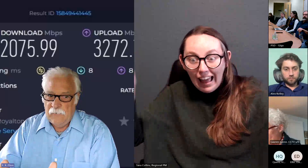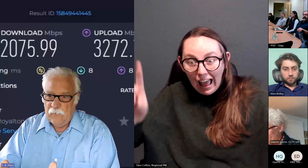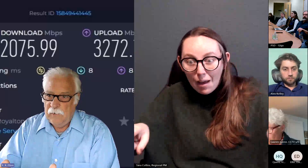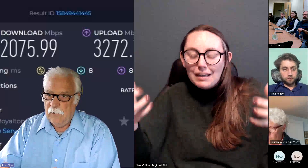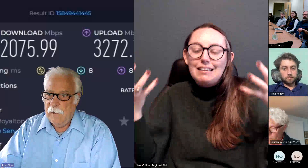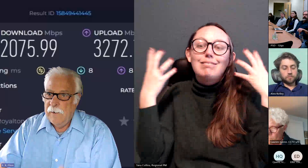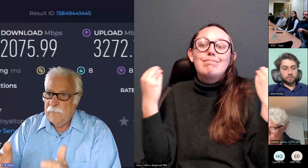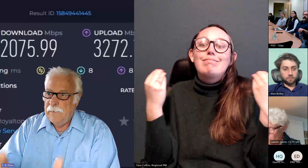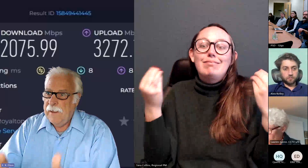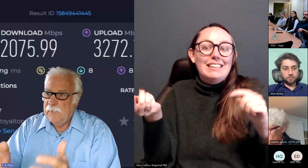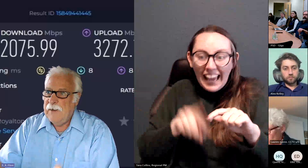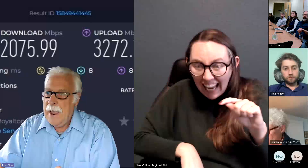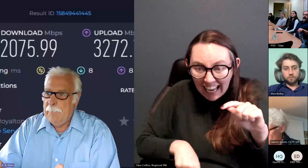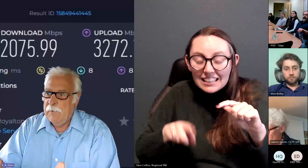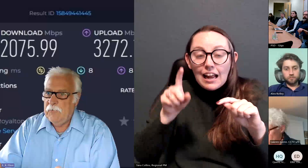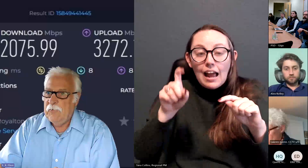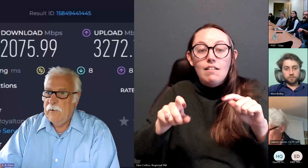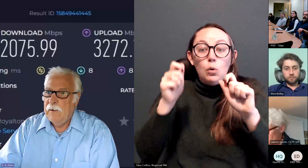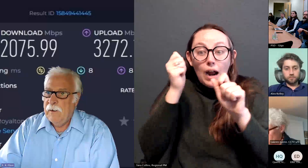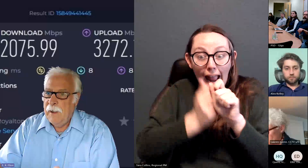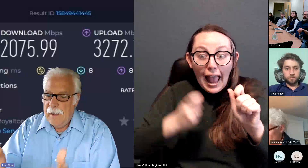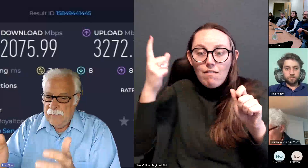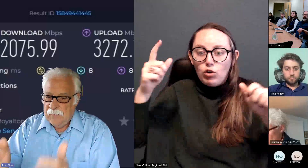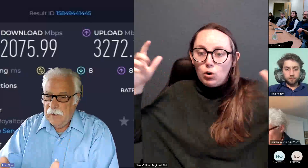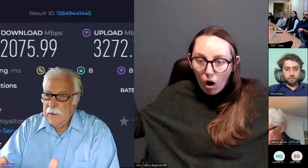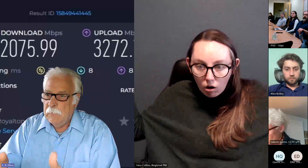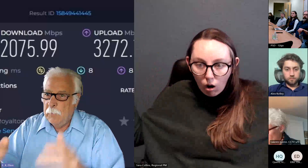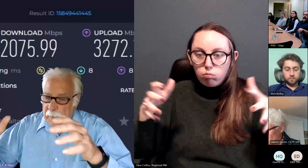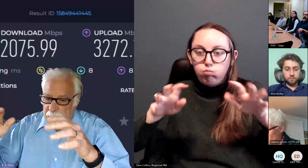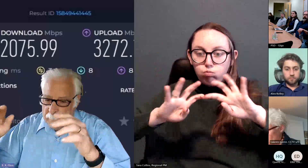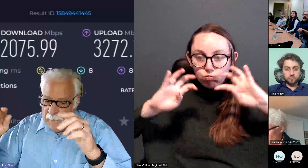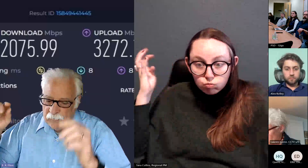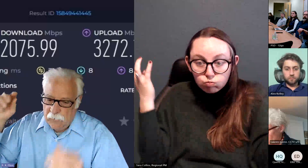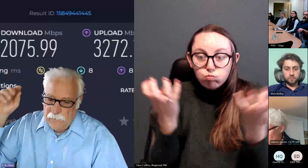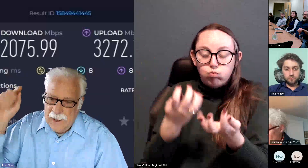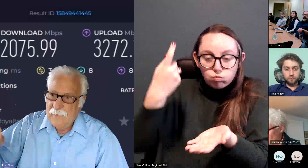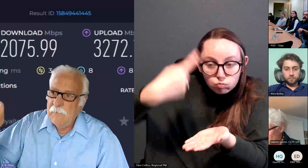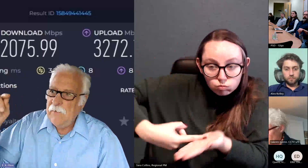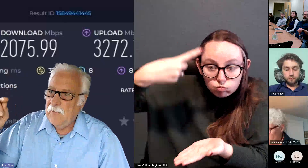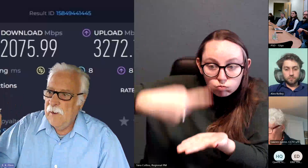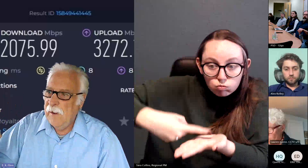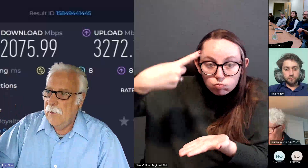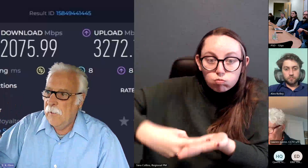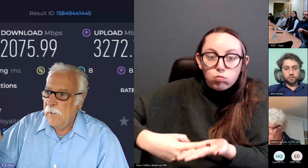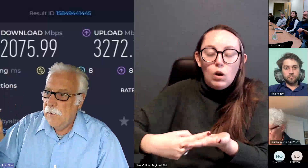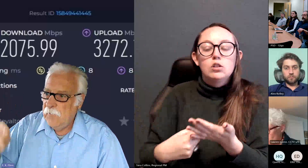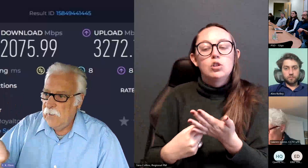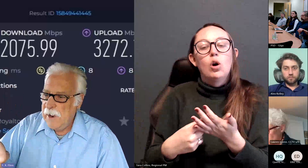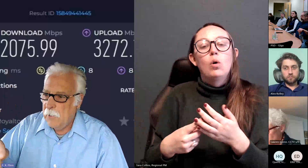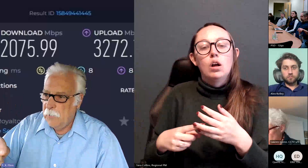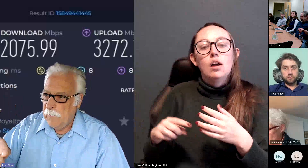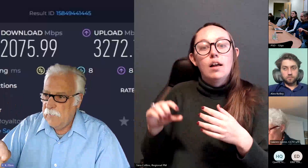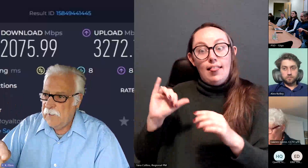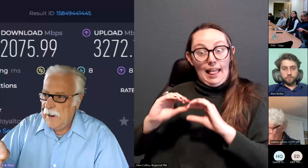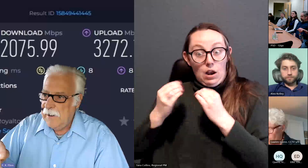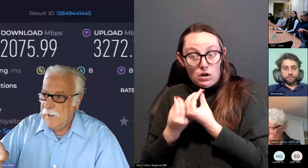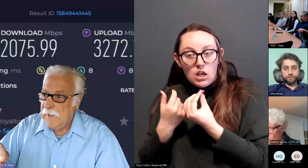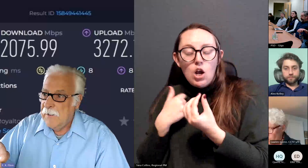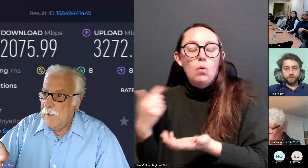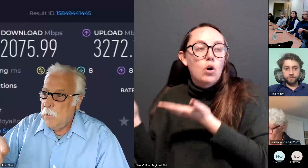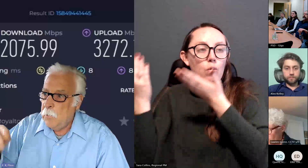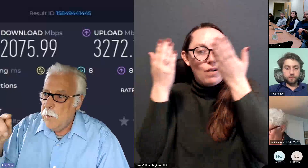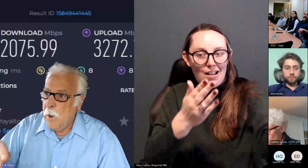to the legislature that they establish a study group that makes sure that every single stakeholder in the